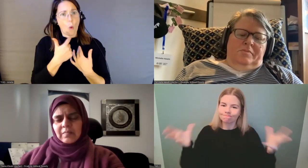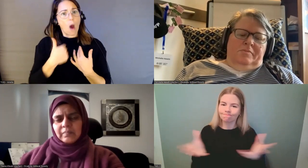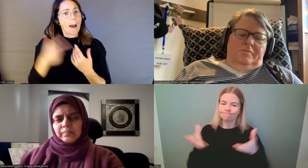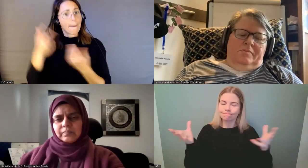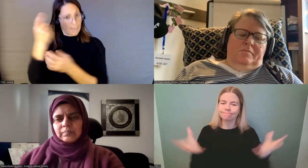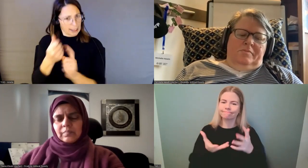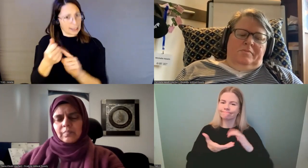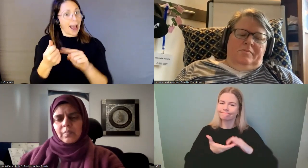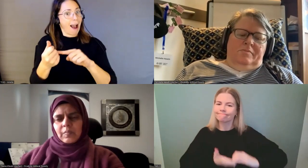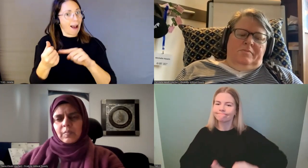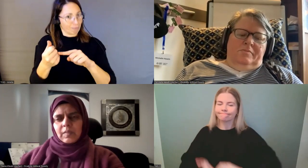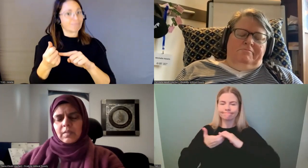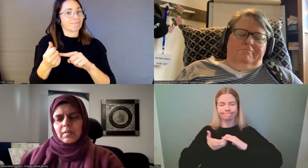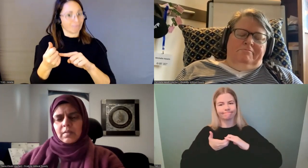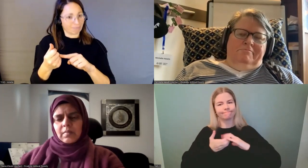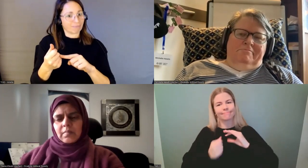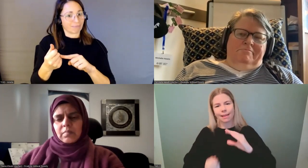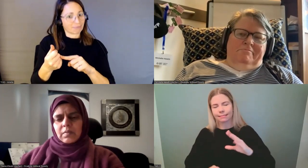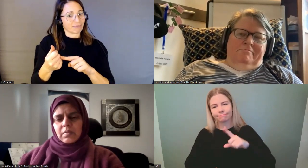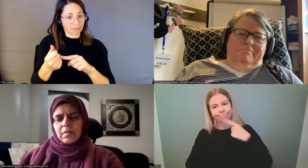Benefit.